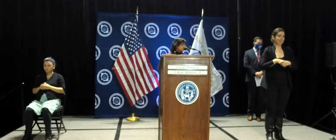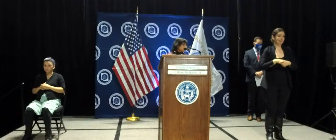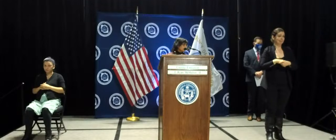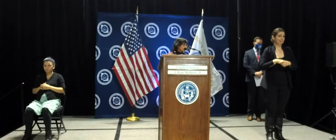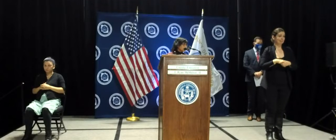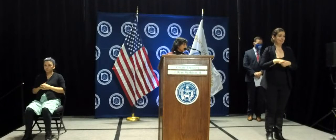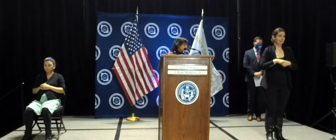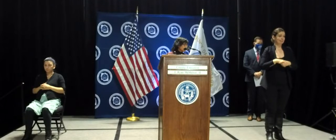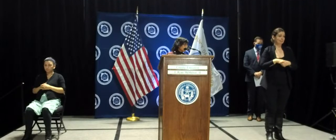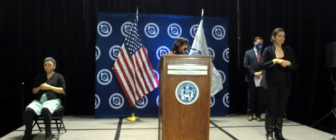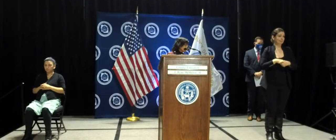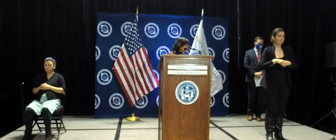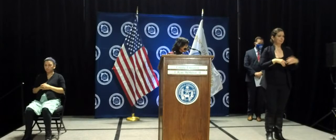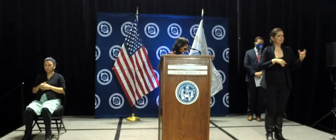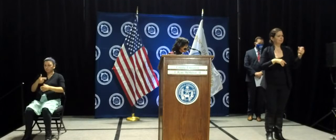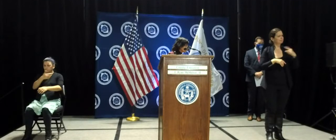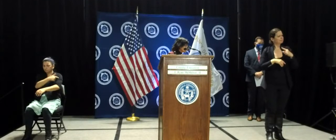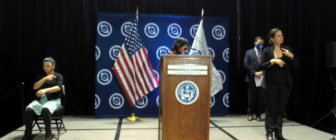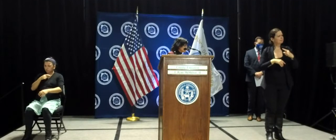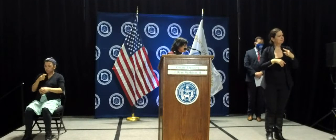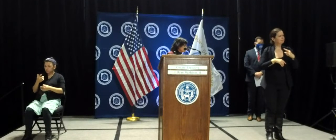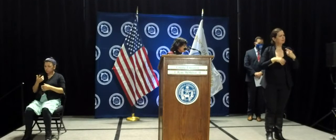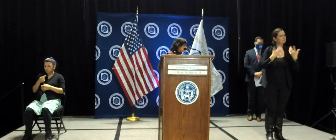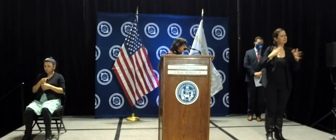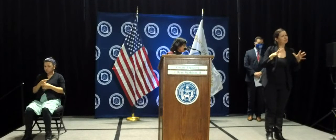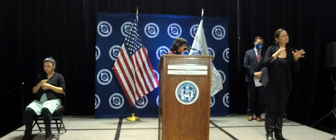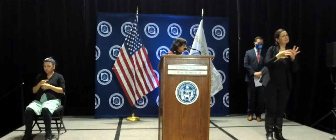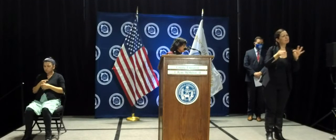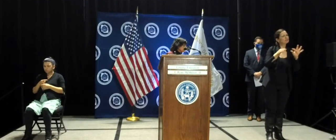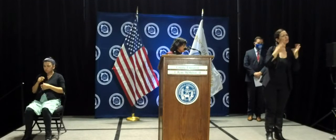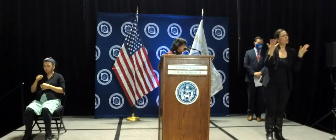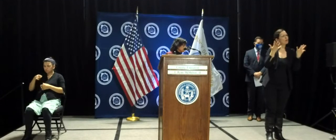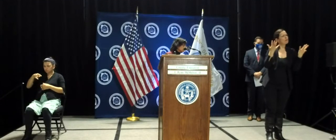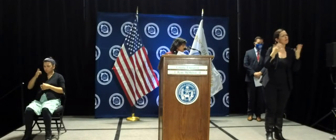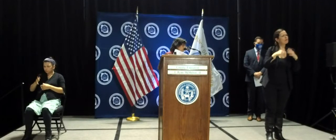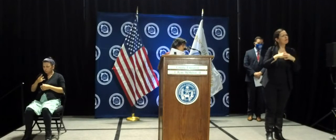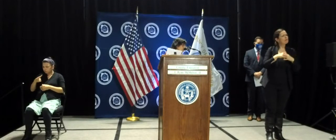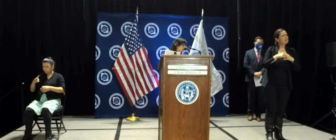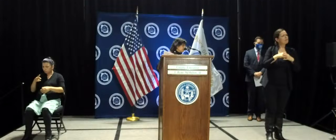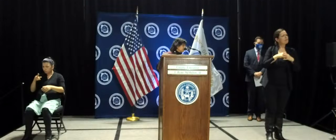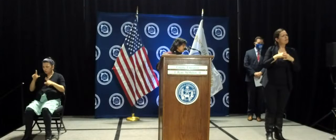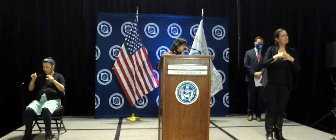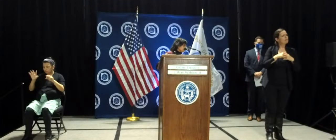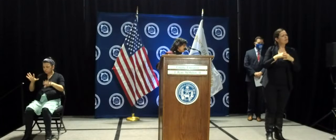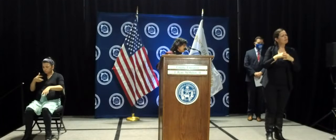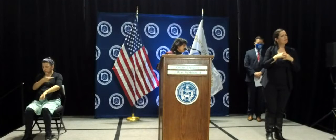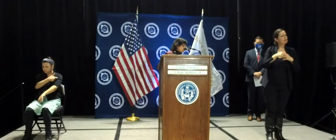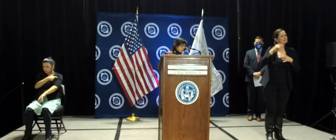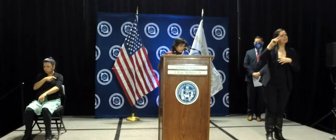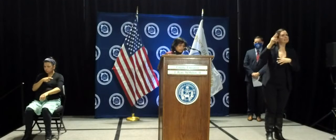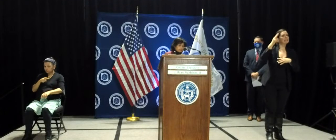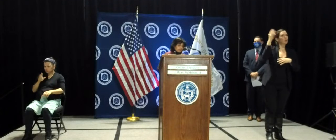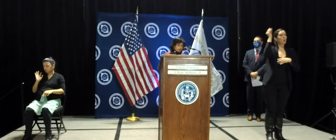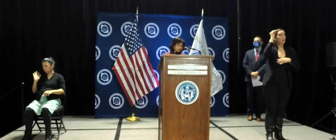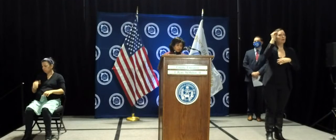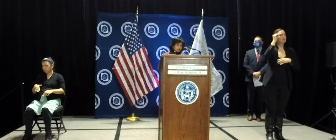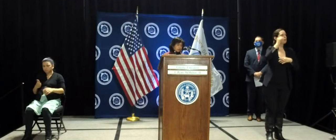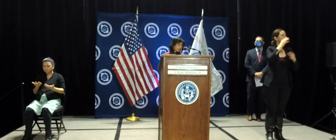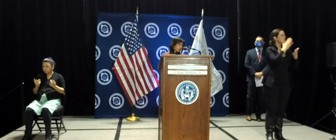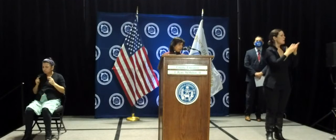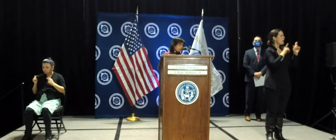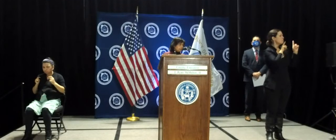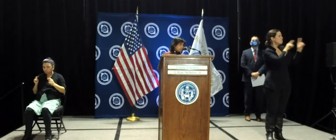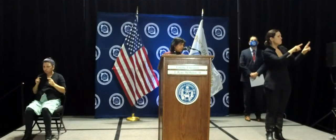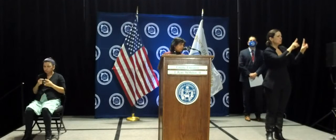a problem you're seeing of people sort of going for the second opinion test after they've already tested positive